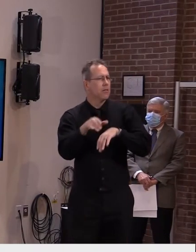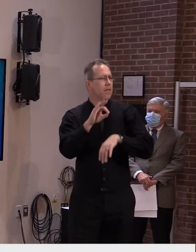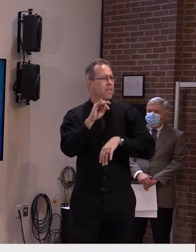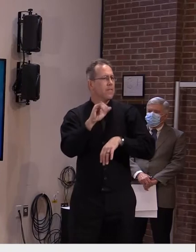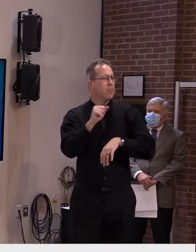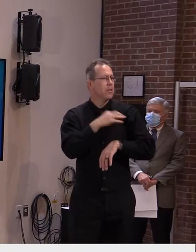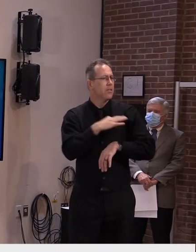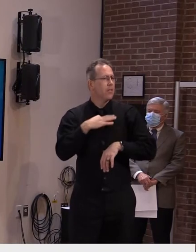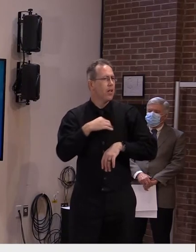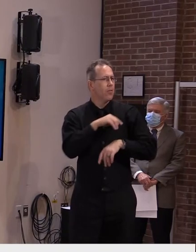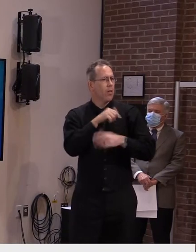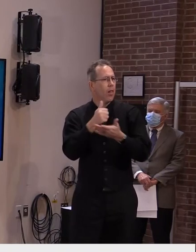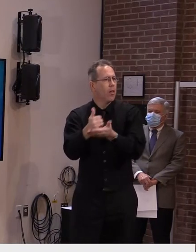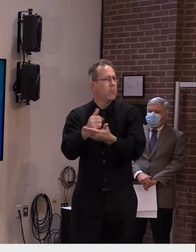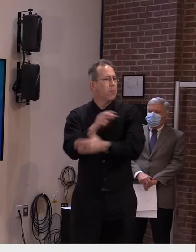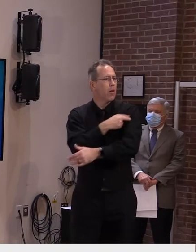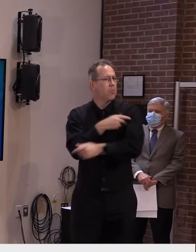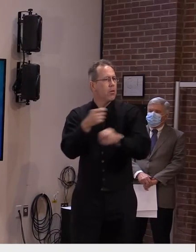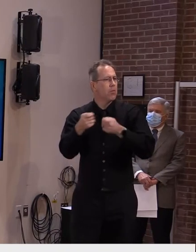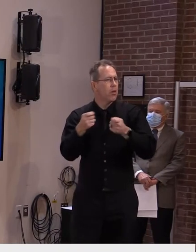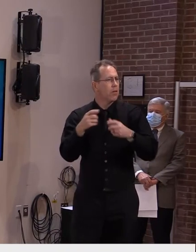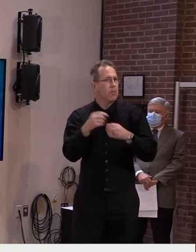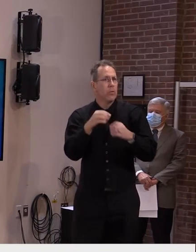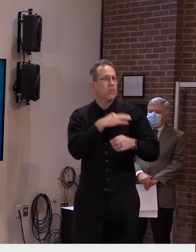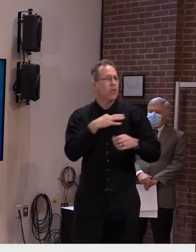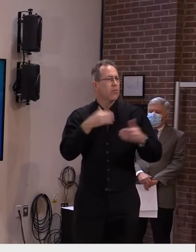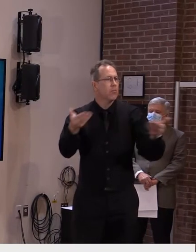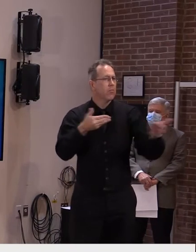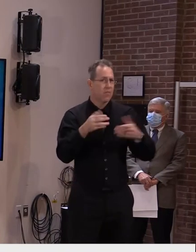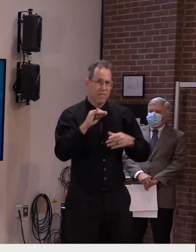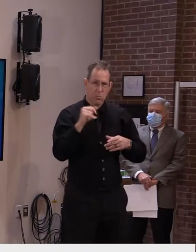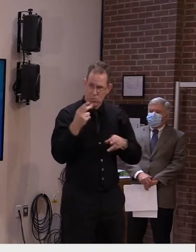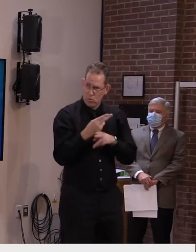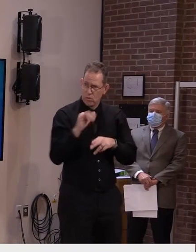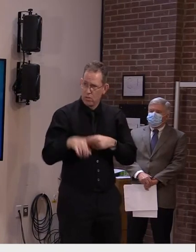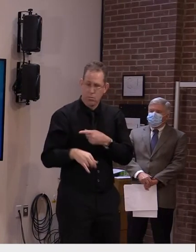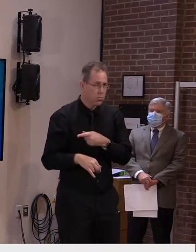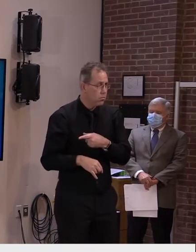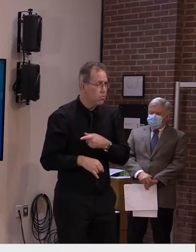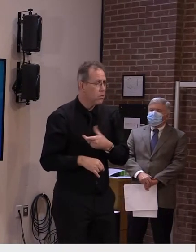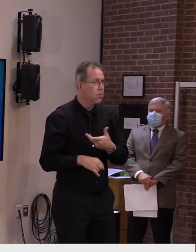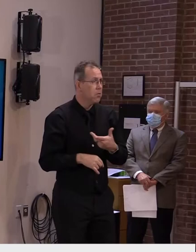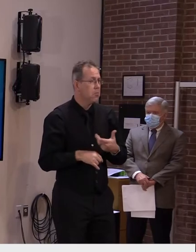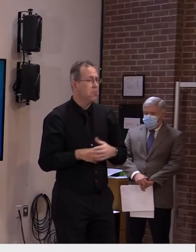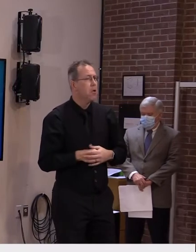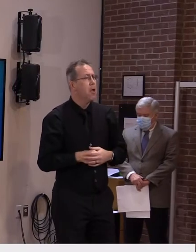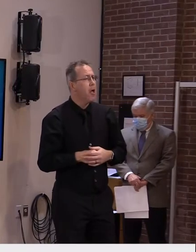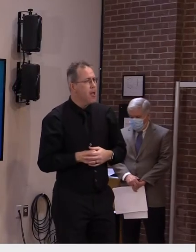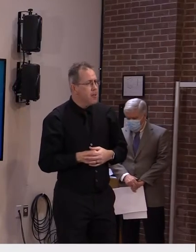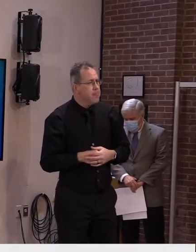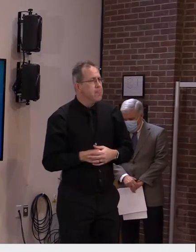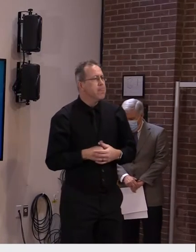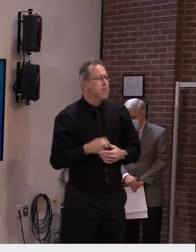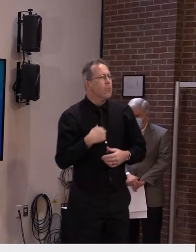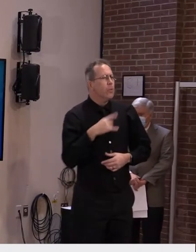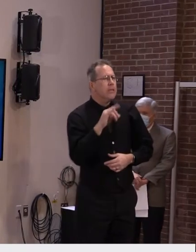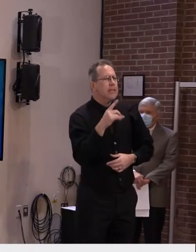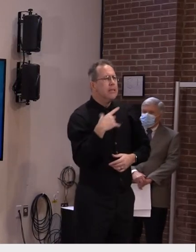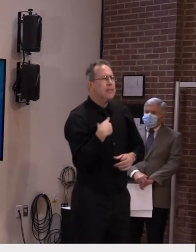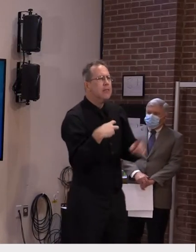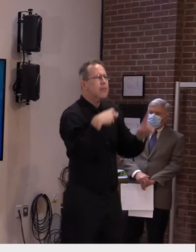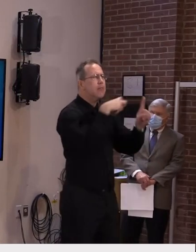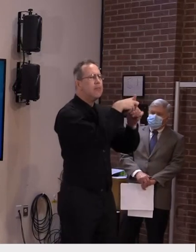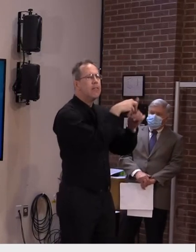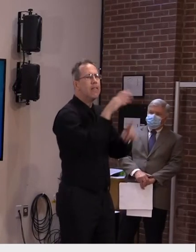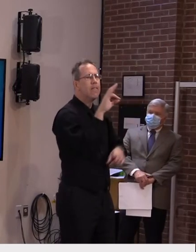to check with FEMA to see what's possible. And to say that FEMA is stretched